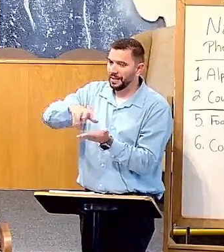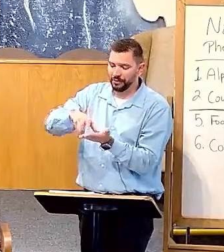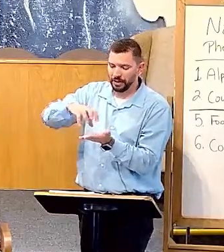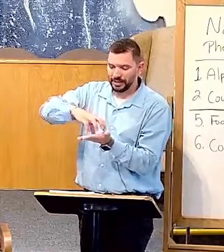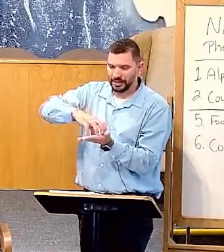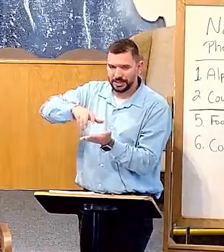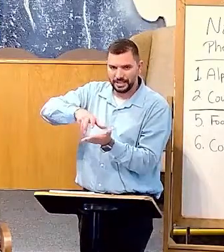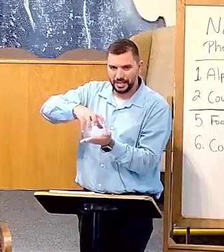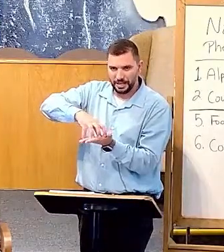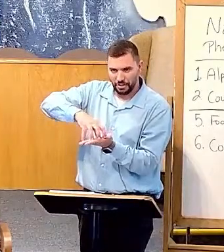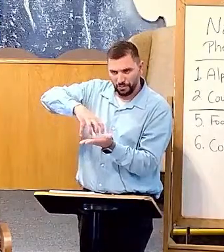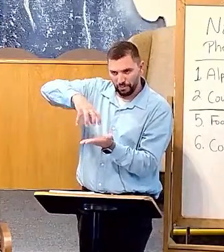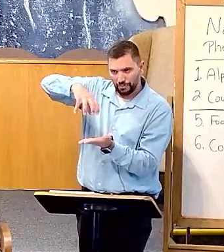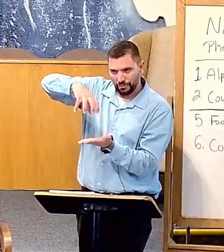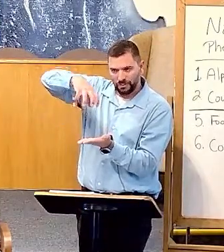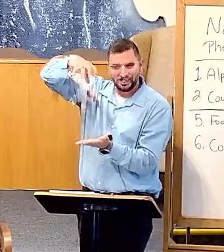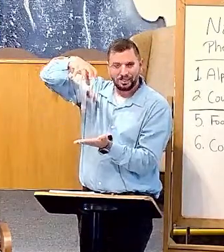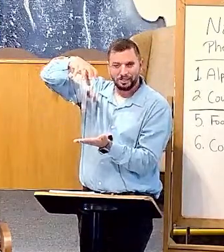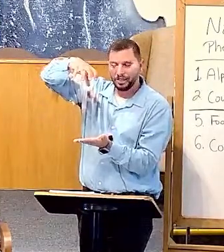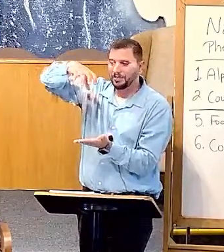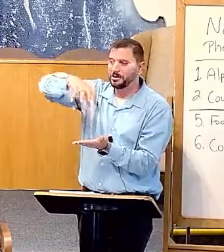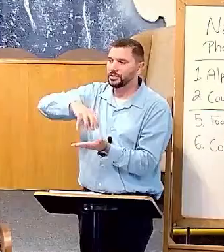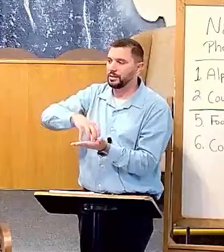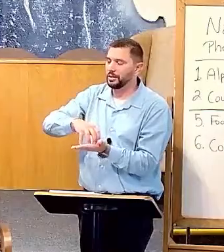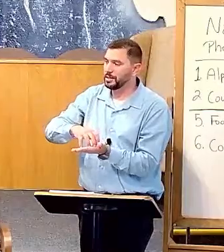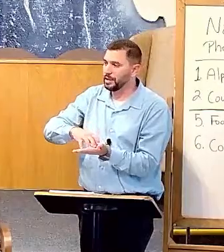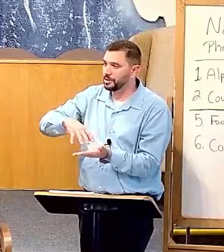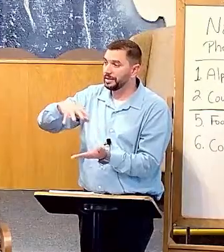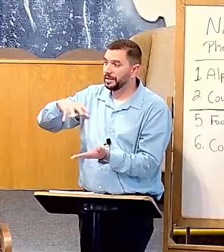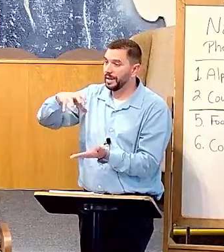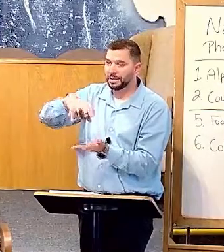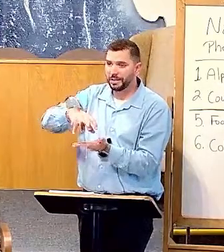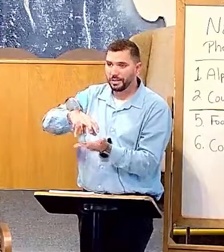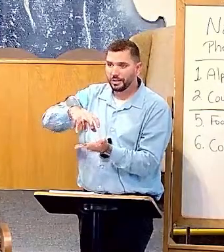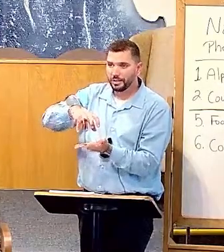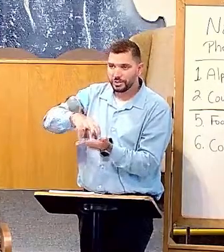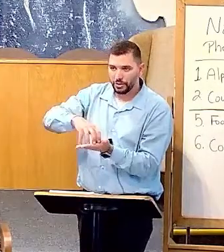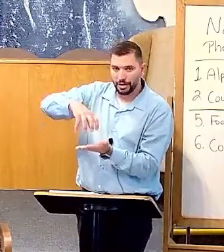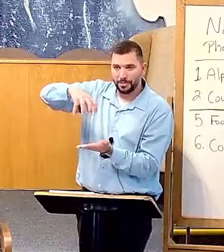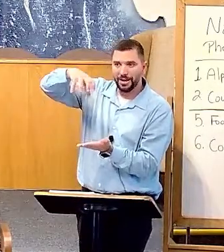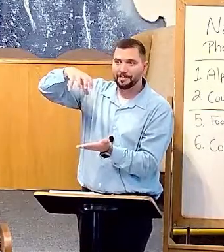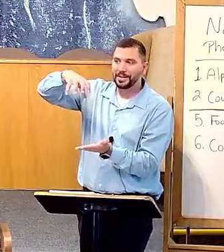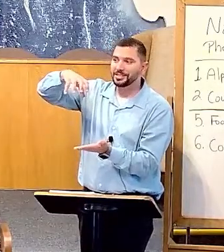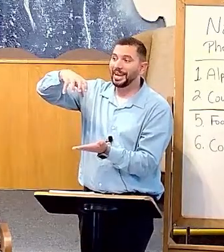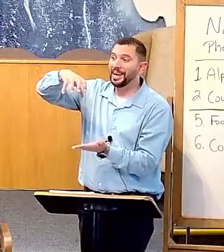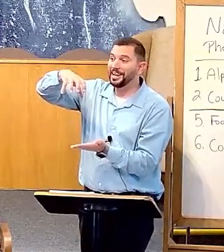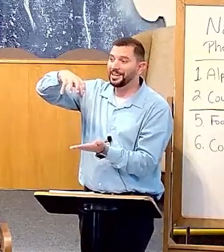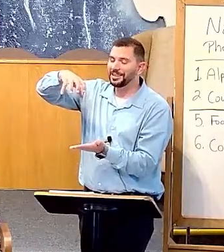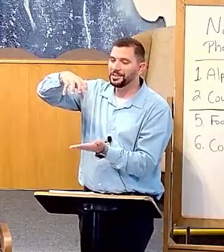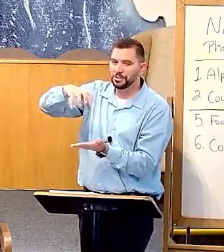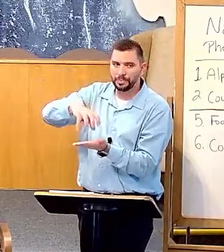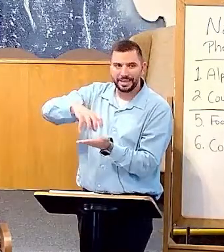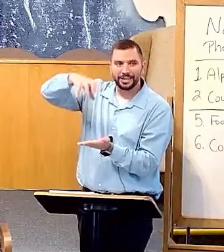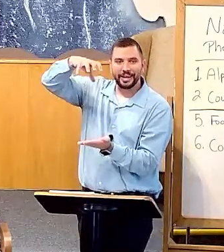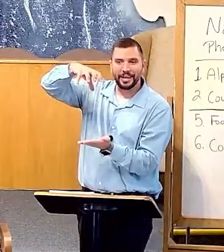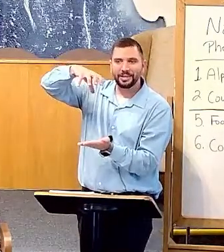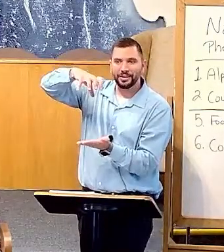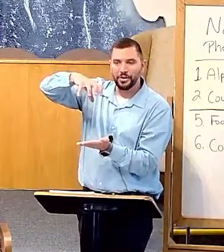like this and you go raise it, think of a tiered cake. So you come up, that's cake, because you're baking a cake, or you're